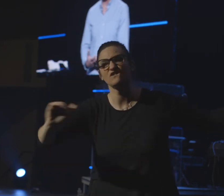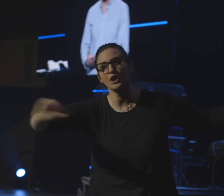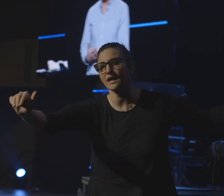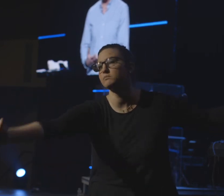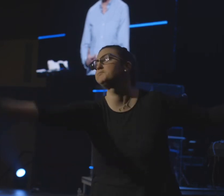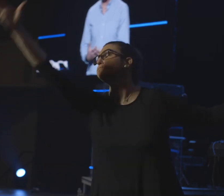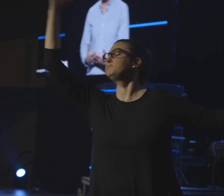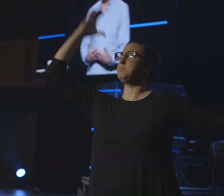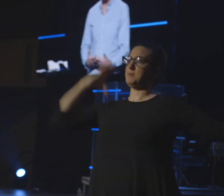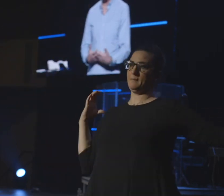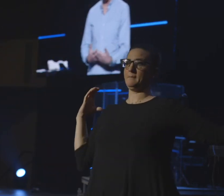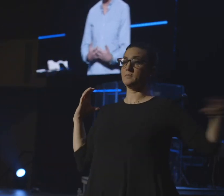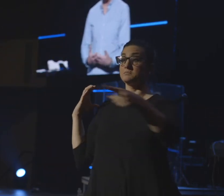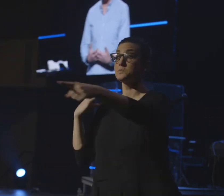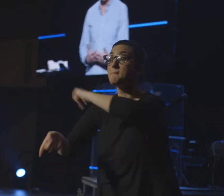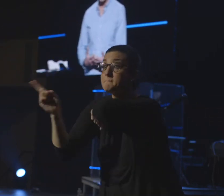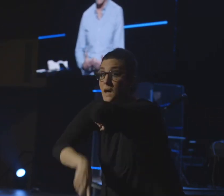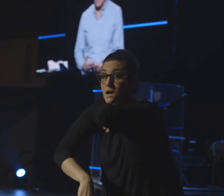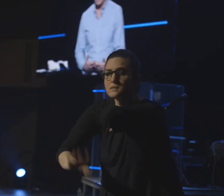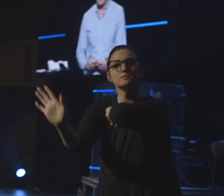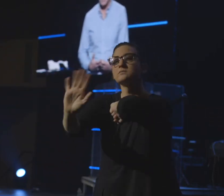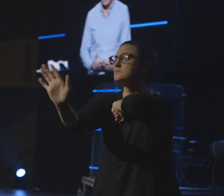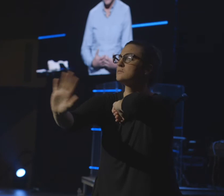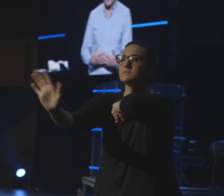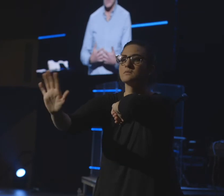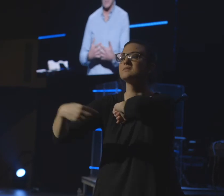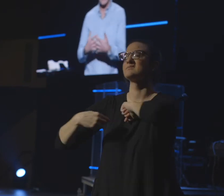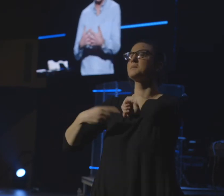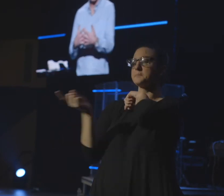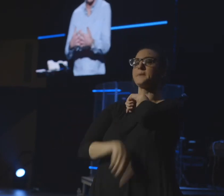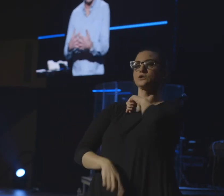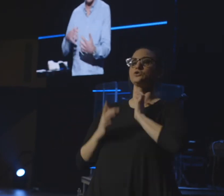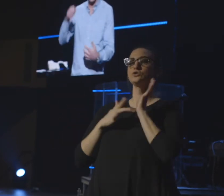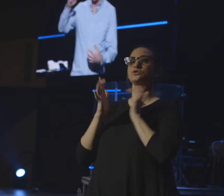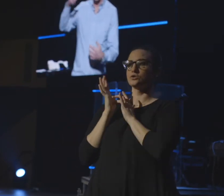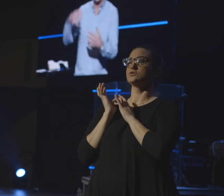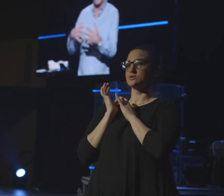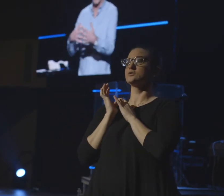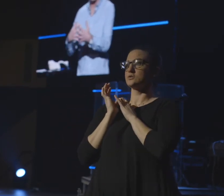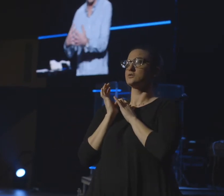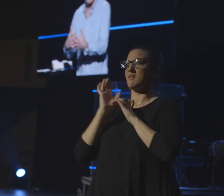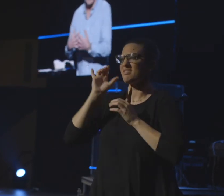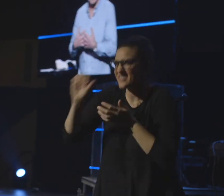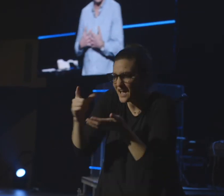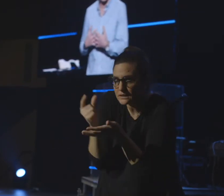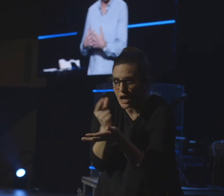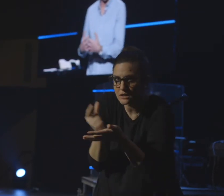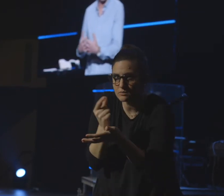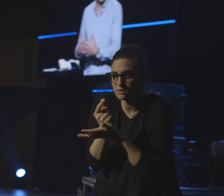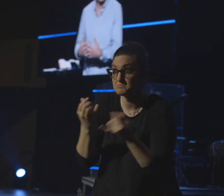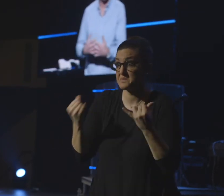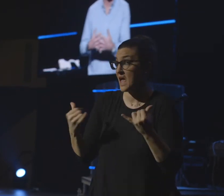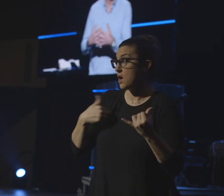Jesus. The gospel, through the gospel of Jesus Christ, isn't just something that you do, you know, on a day and you become a